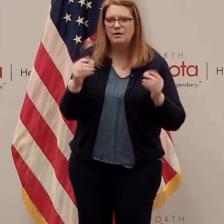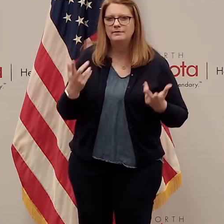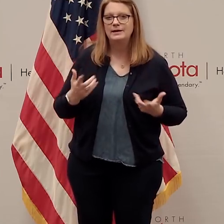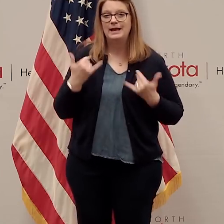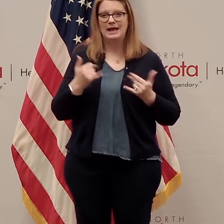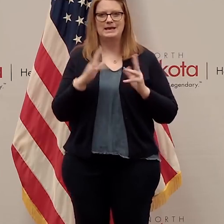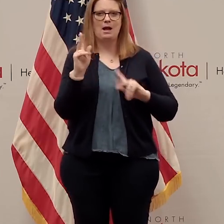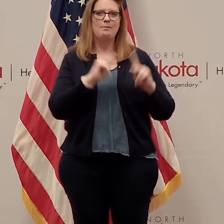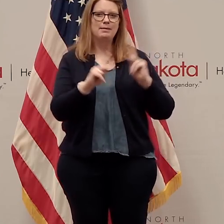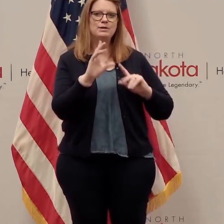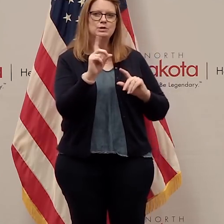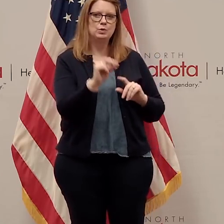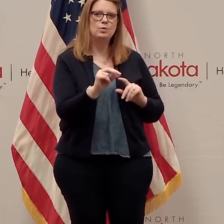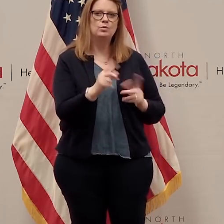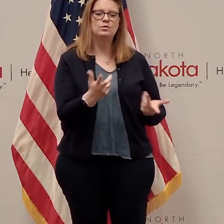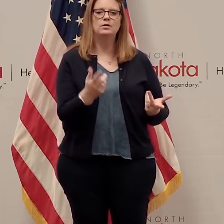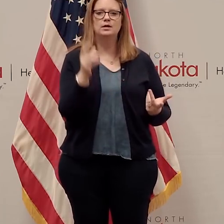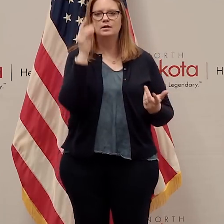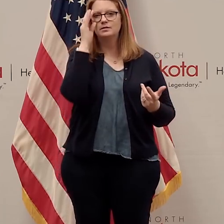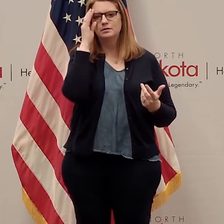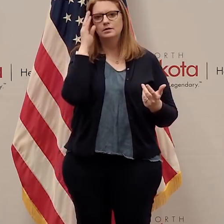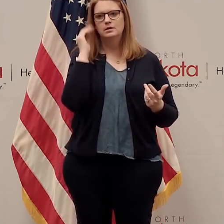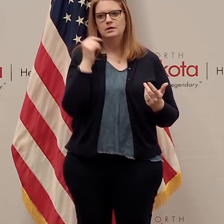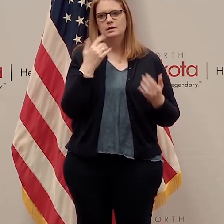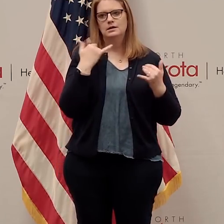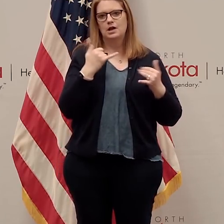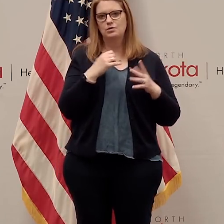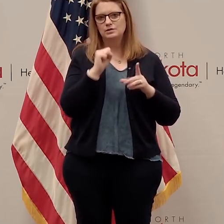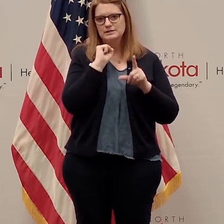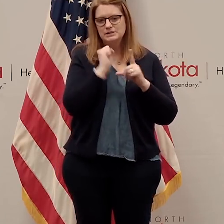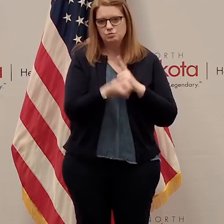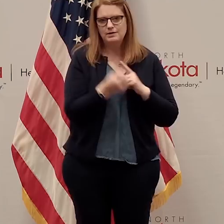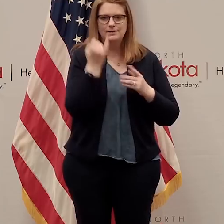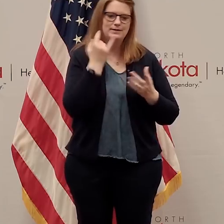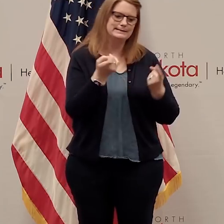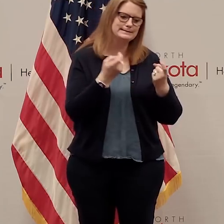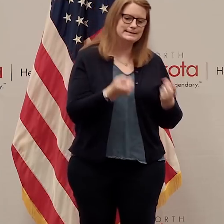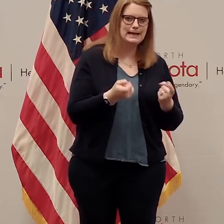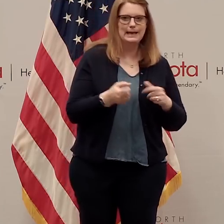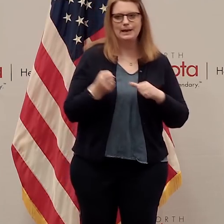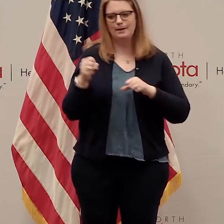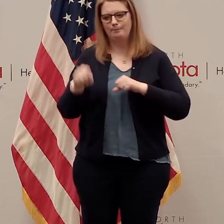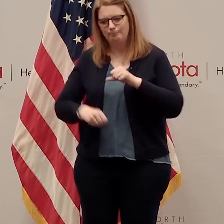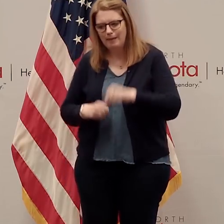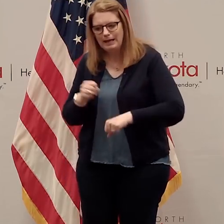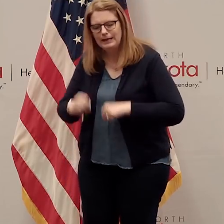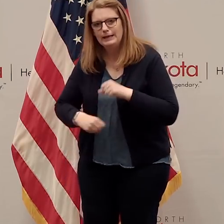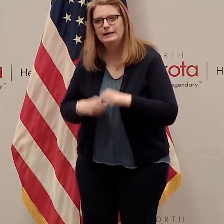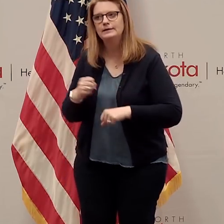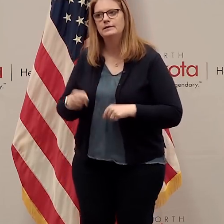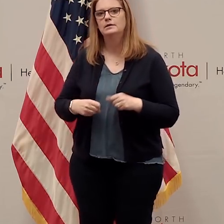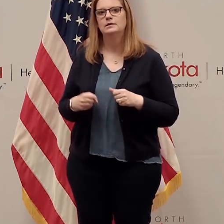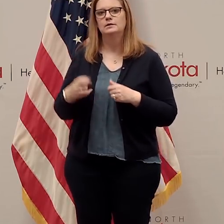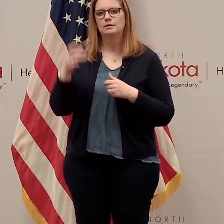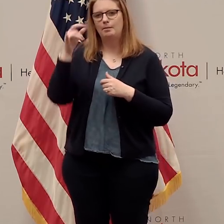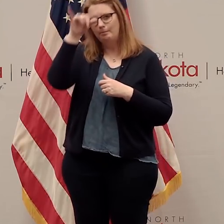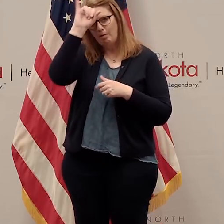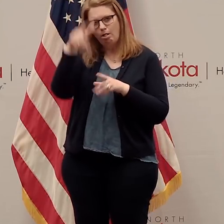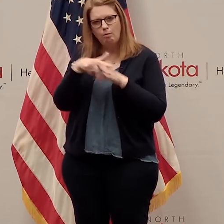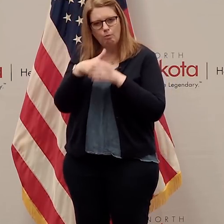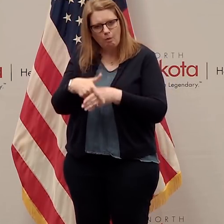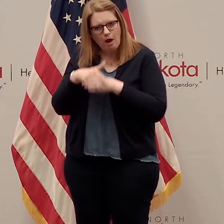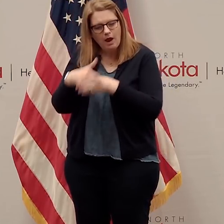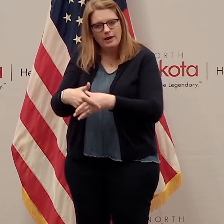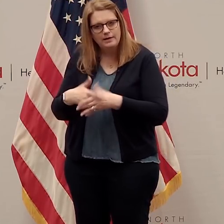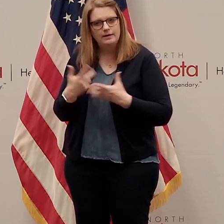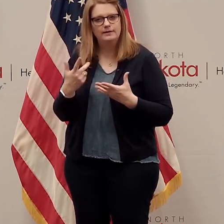people do. But if you're in those situations, whether it's skiing, biking, bull riding, or hockey, you